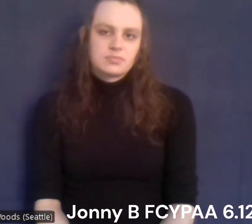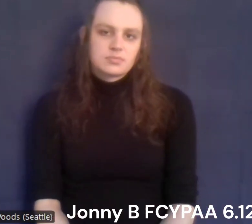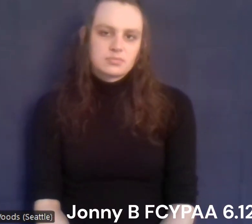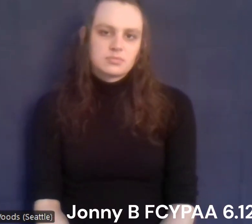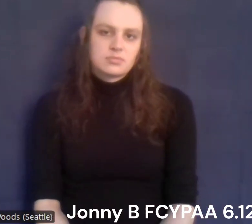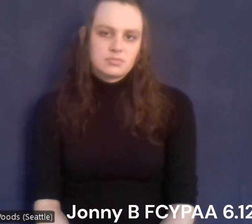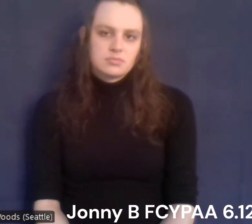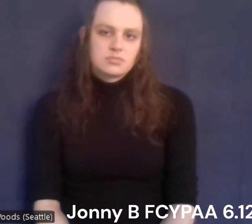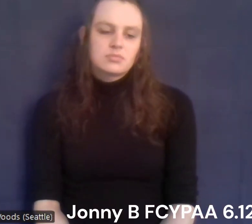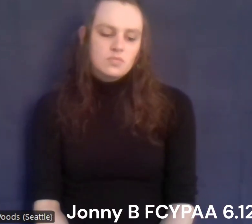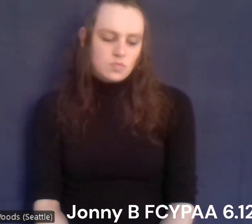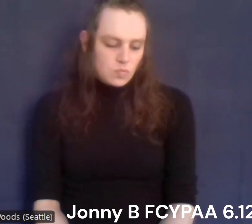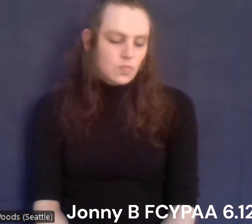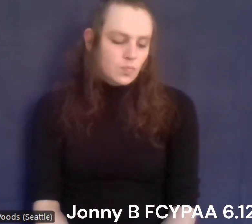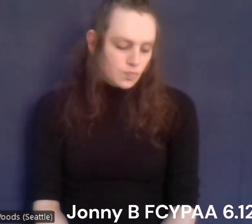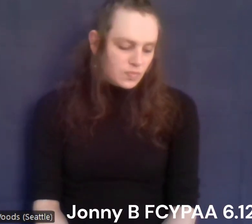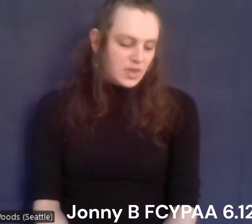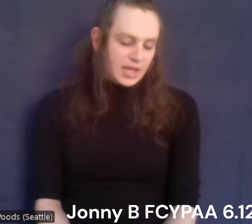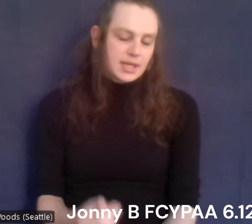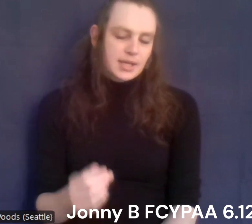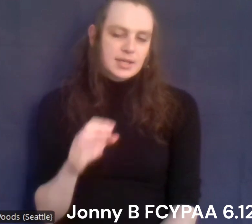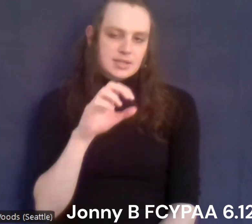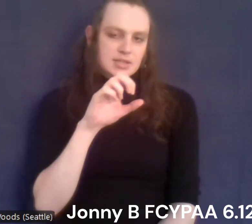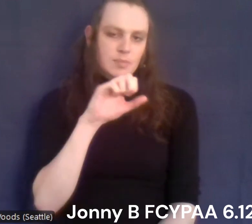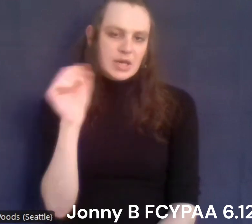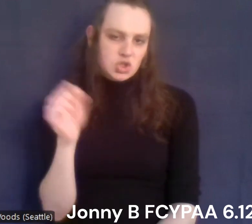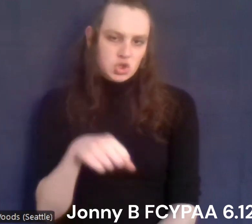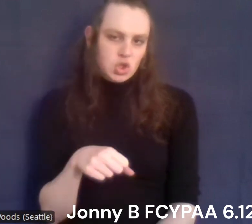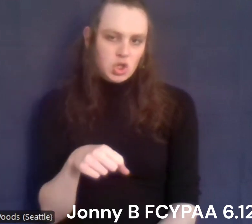basically take the semester off, go home,